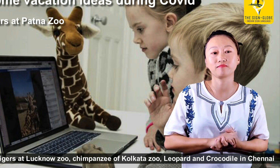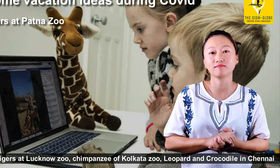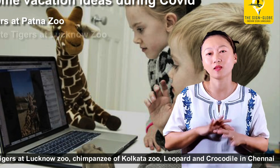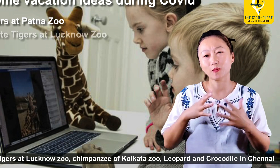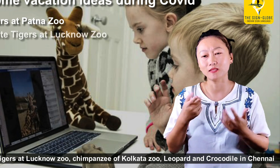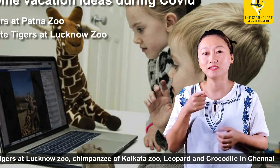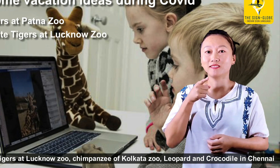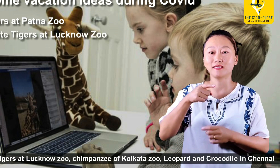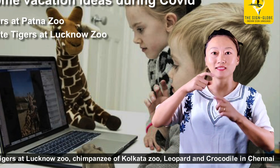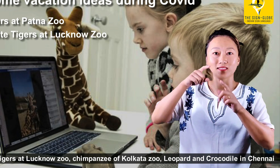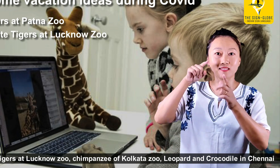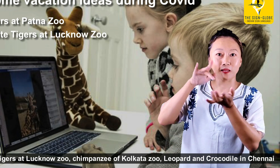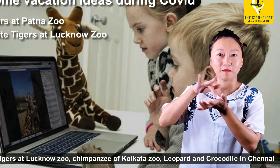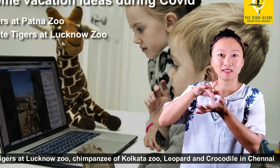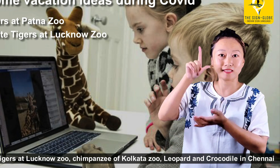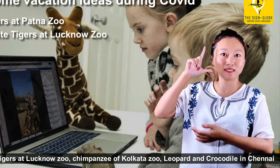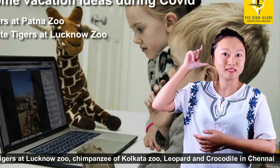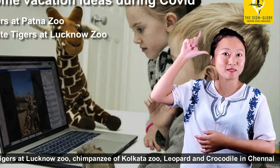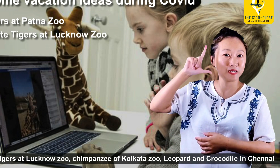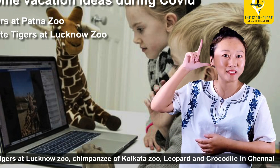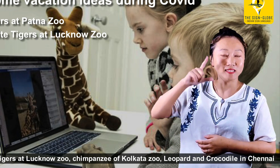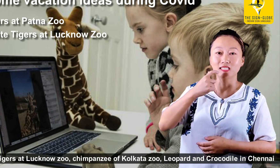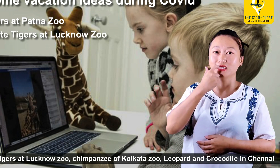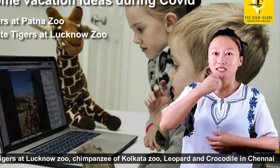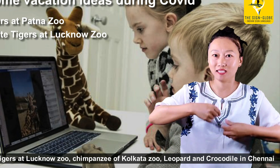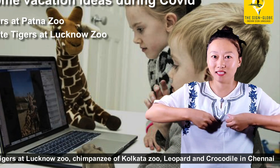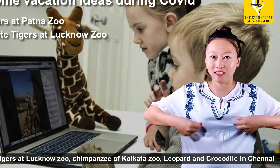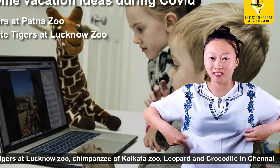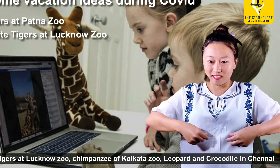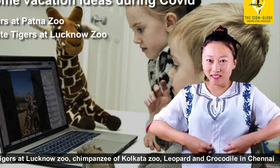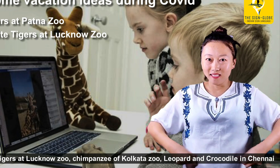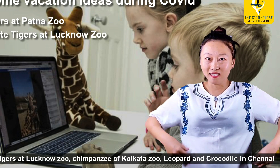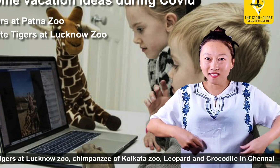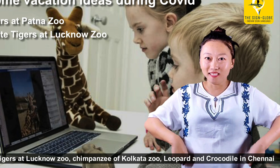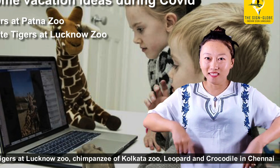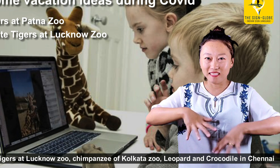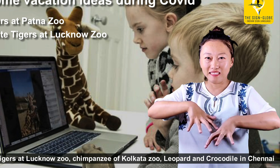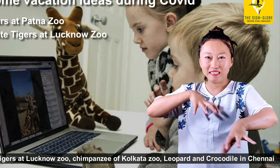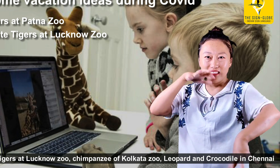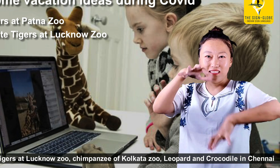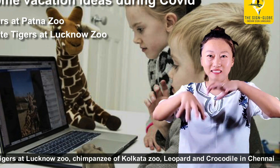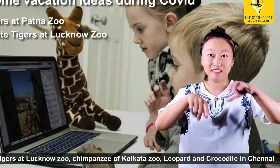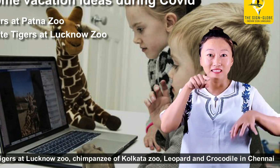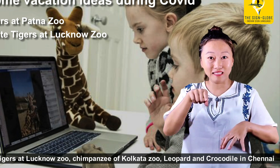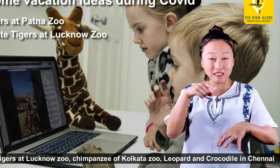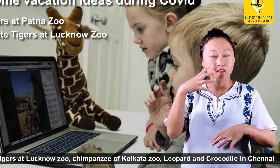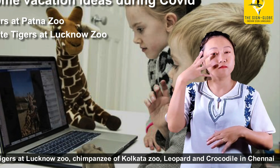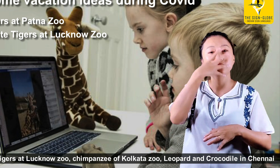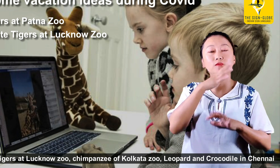White tigers at Lucknow Zoo, chimpanzee of Kolkata Zoo, leopard and crocodile in Chennai.